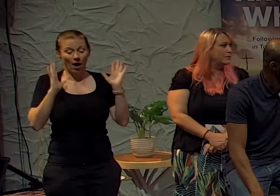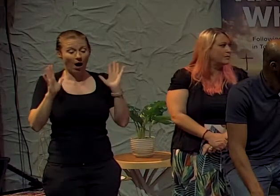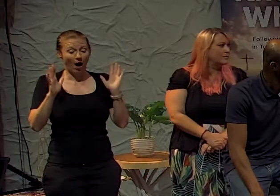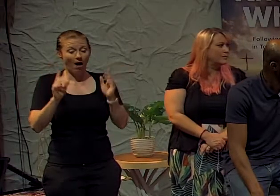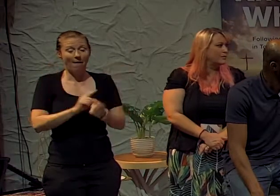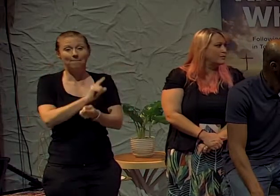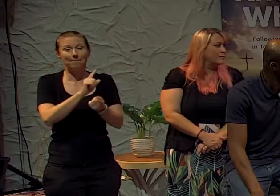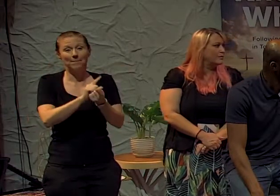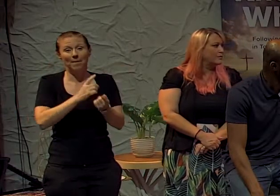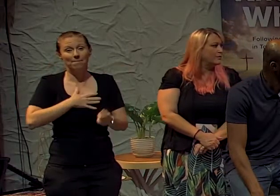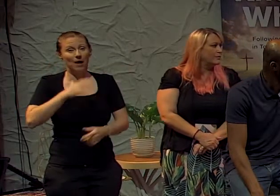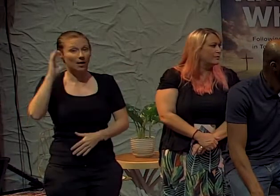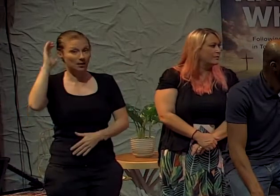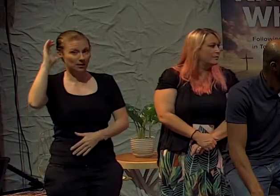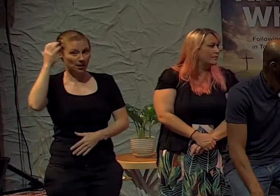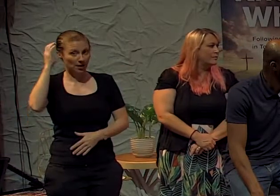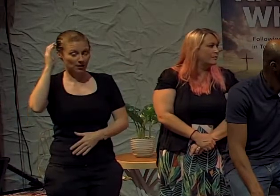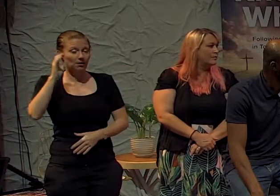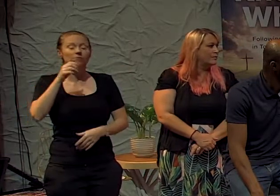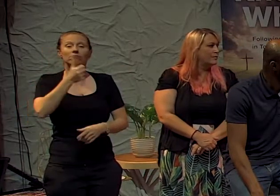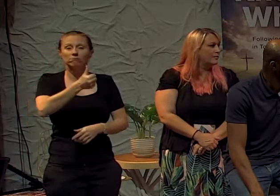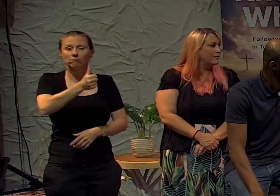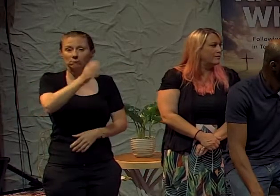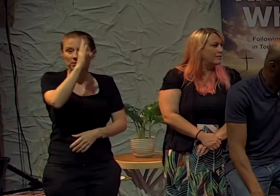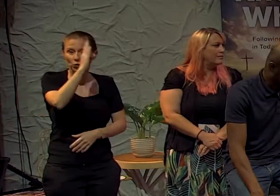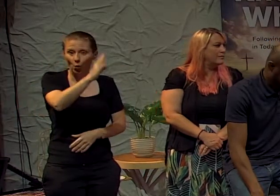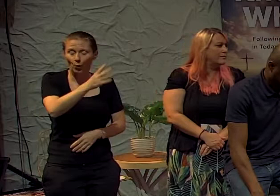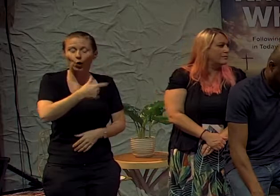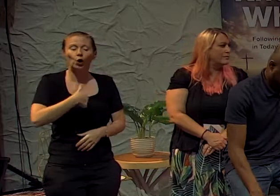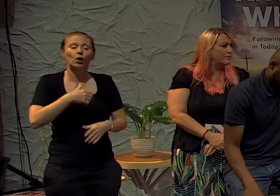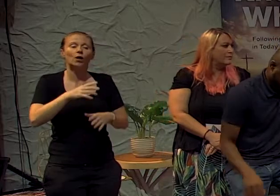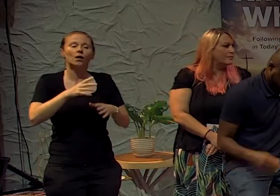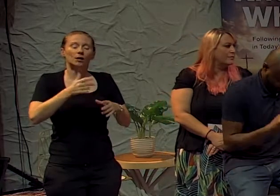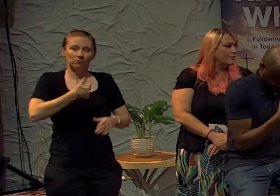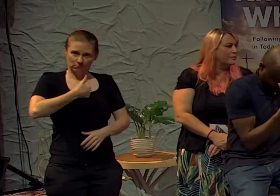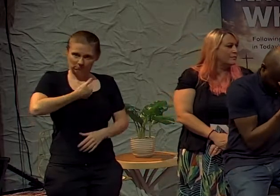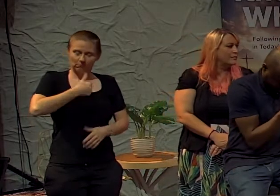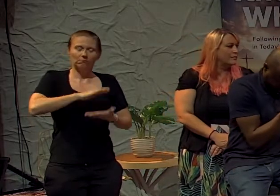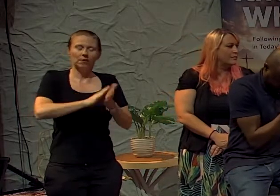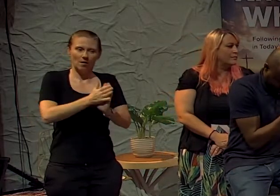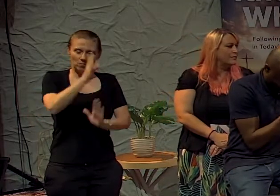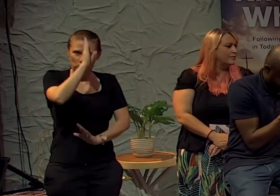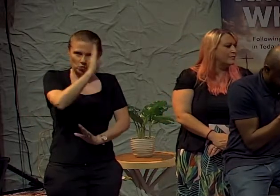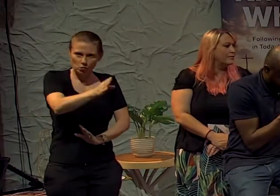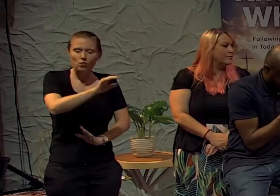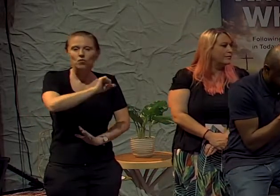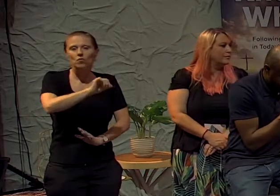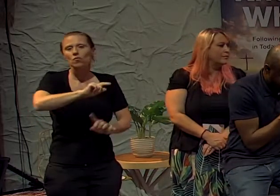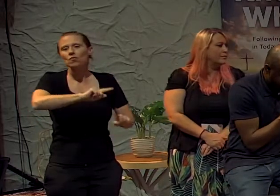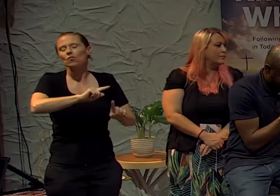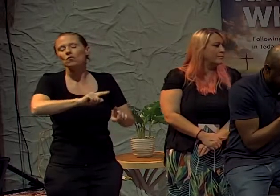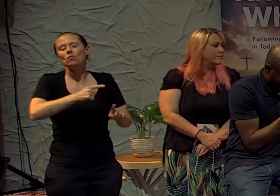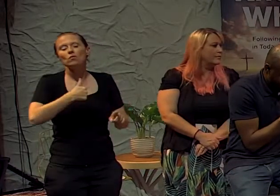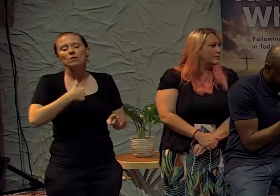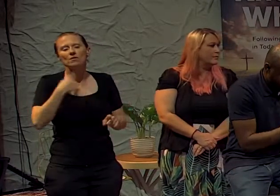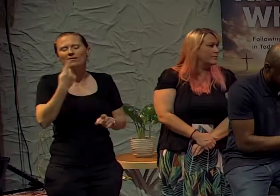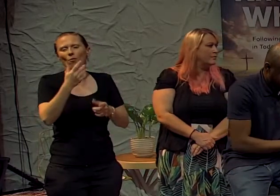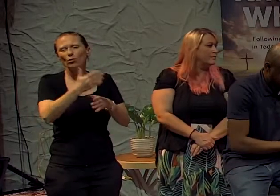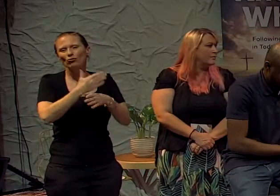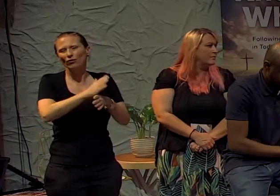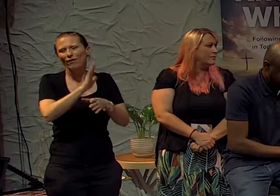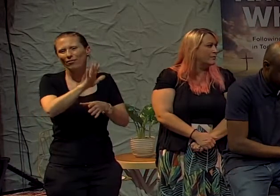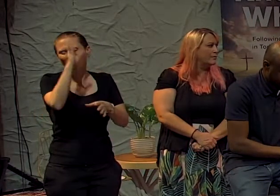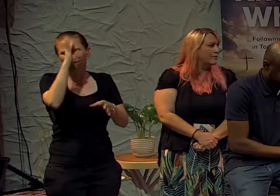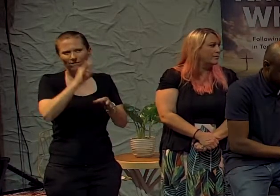miraculously met my cousin who was in sobriety and started getting sober, and then someone shared their faith.